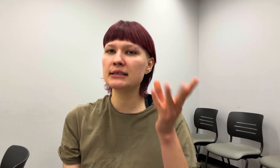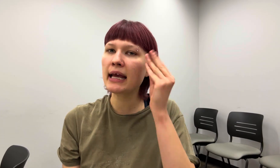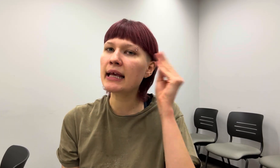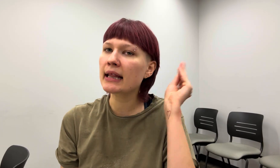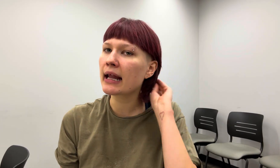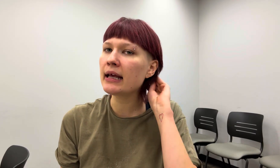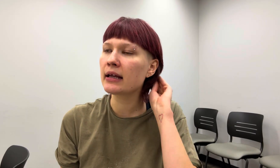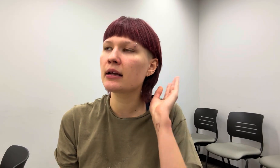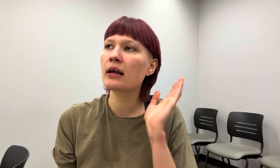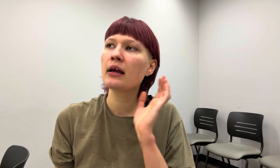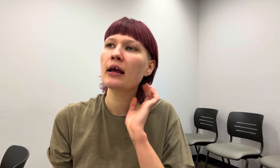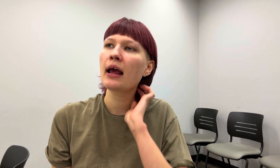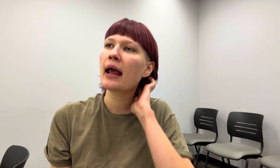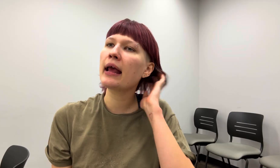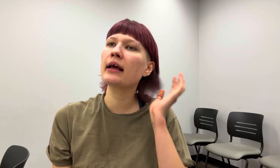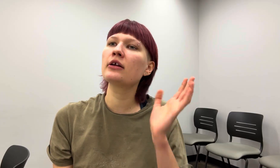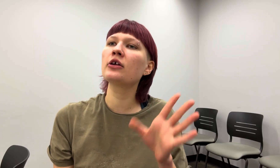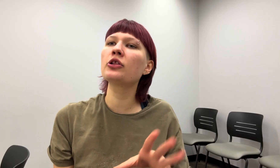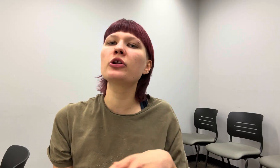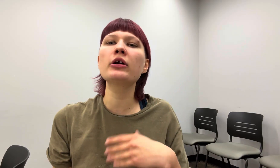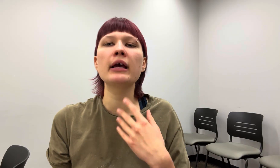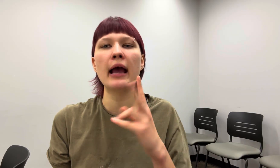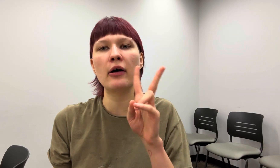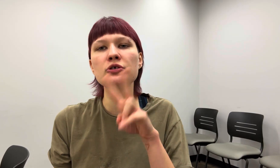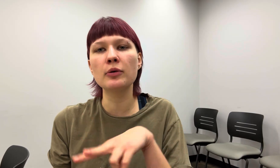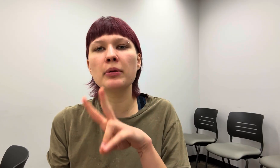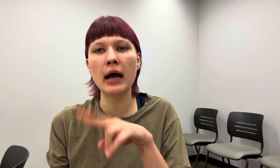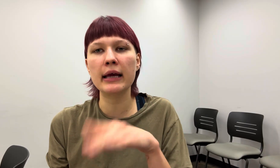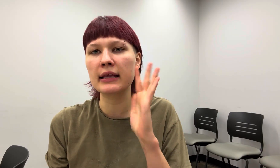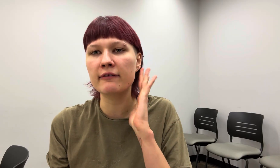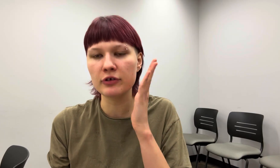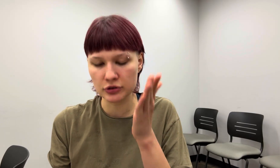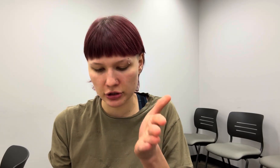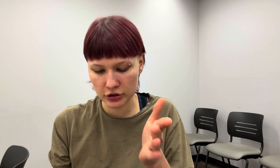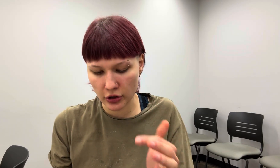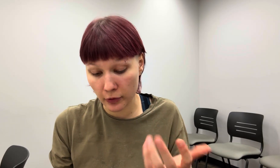taking that in and learning how to apply it in the future. So